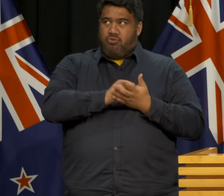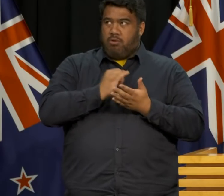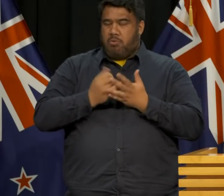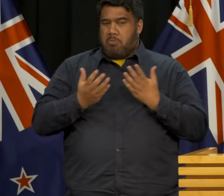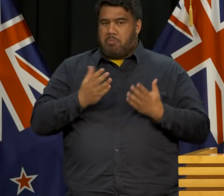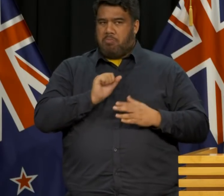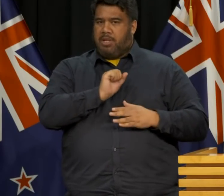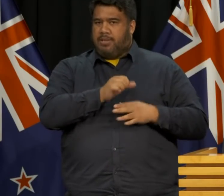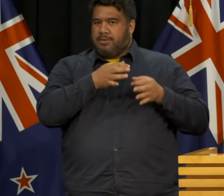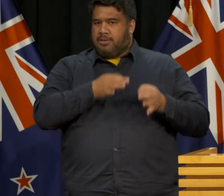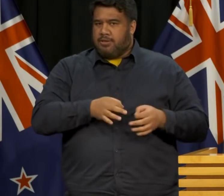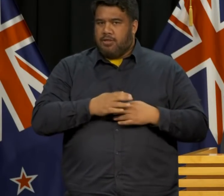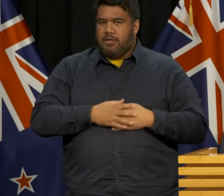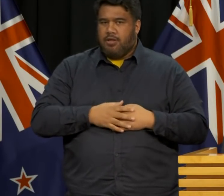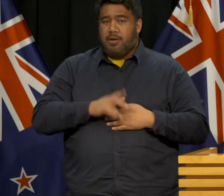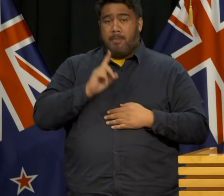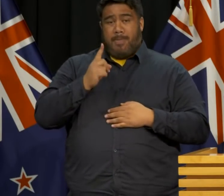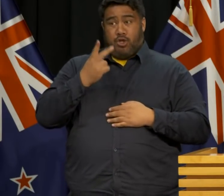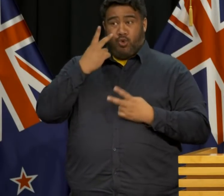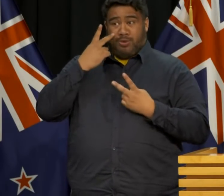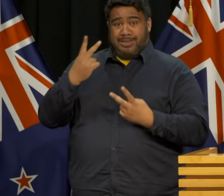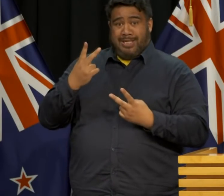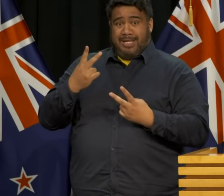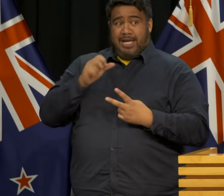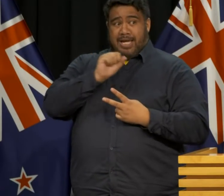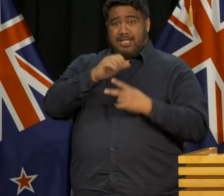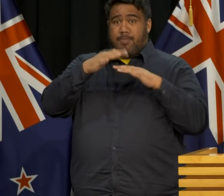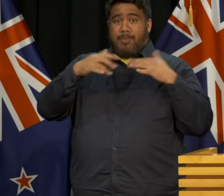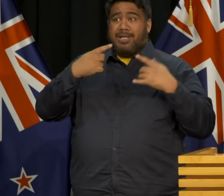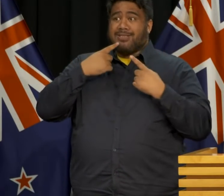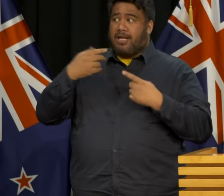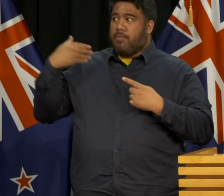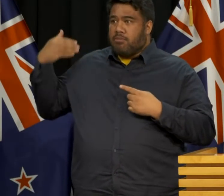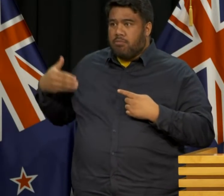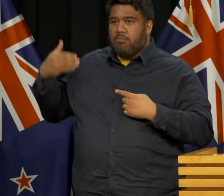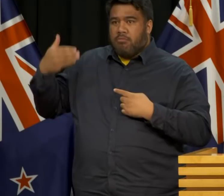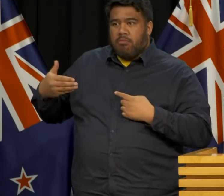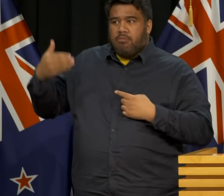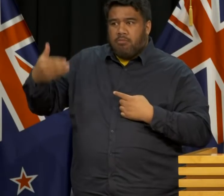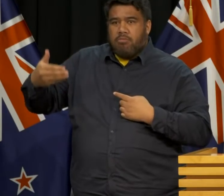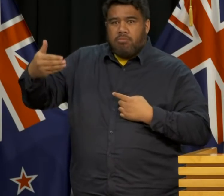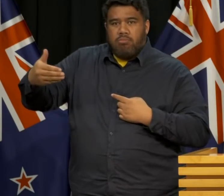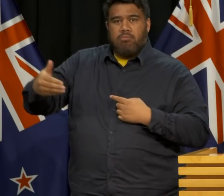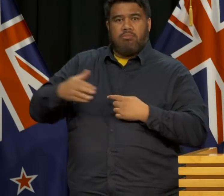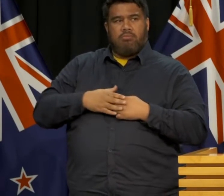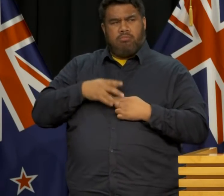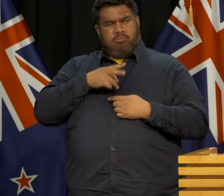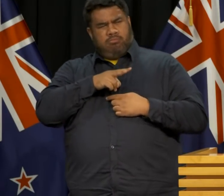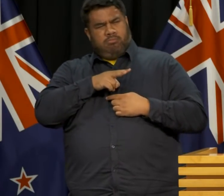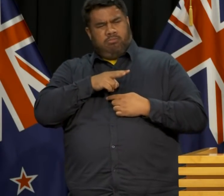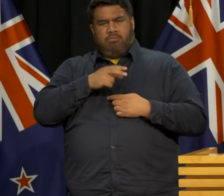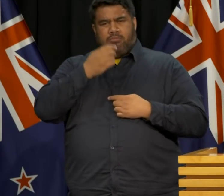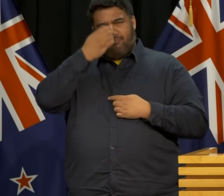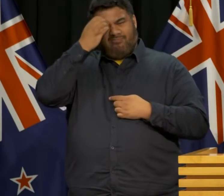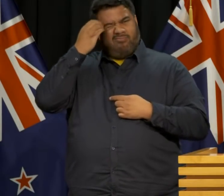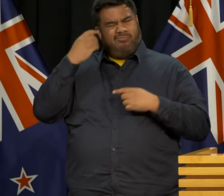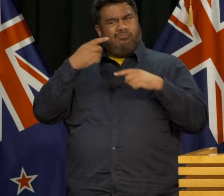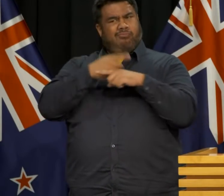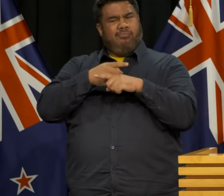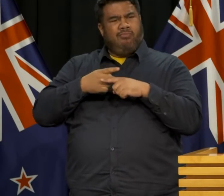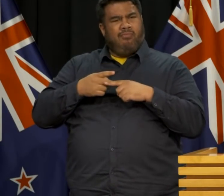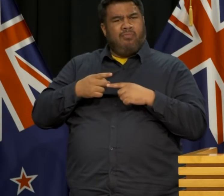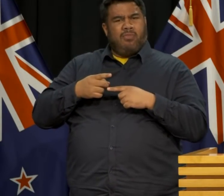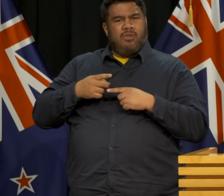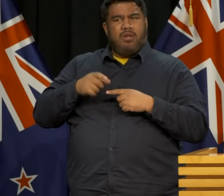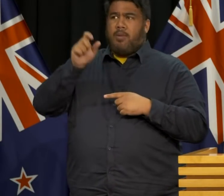But if you look at some of the public statements that he has made throughout this episode, they don't sound like the statements of